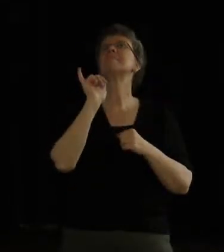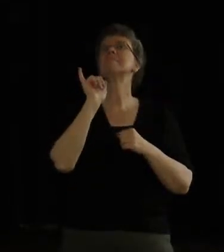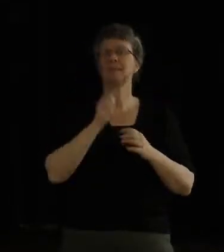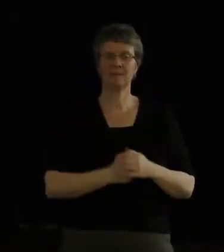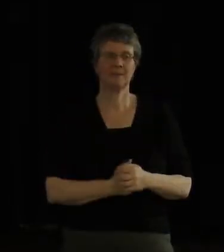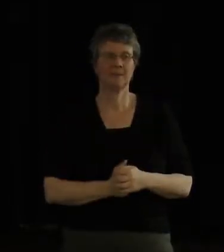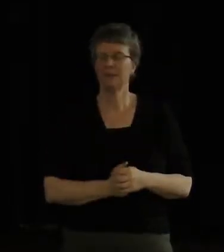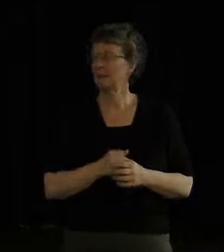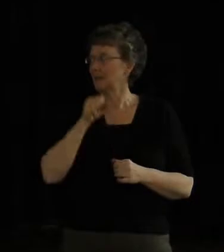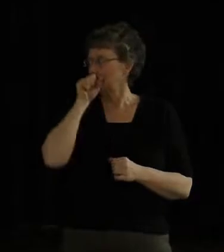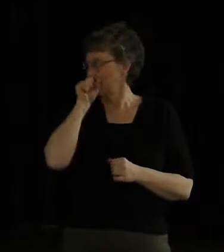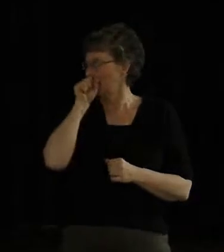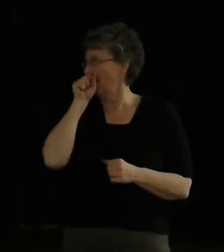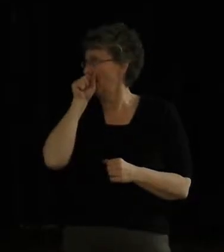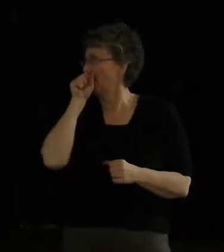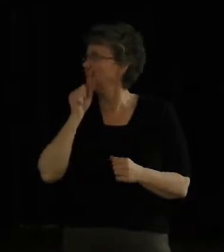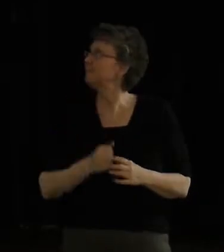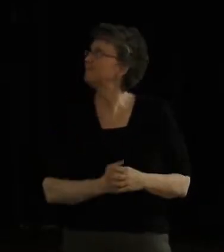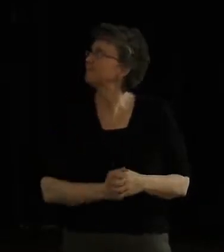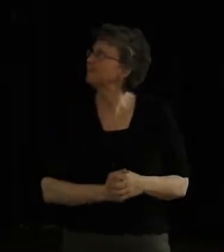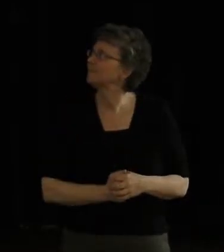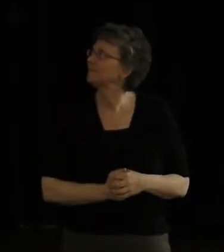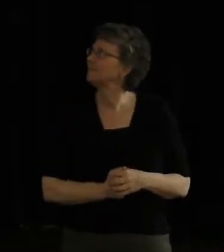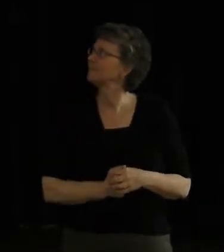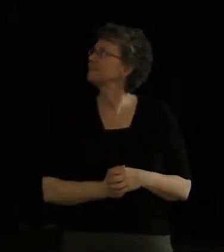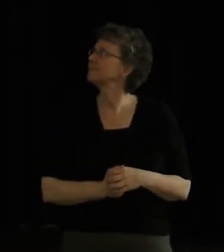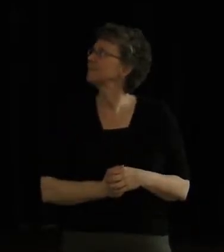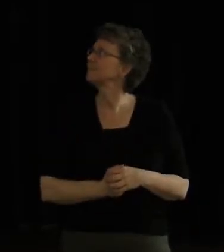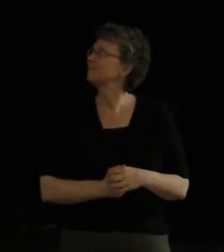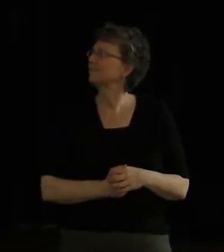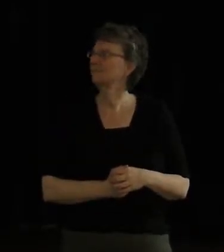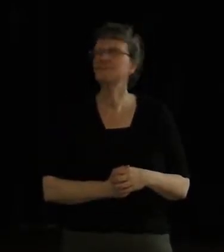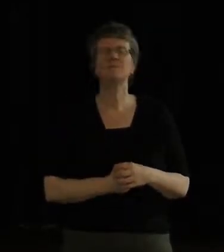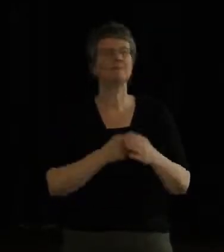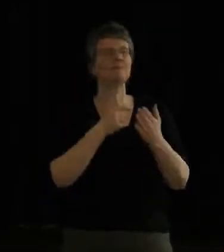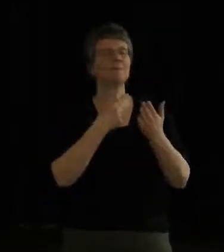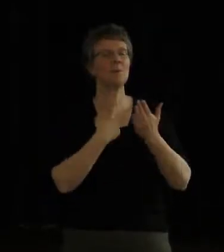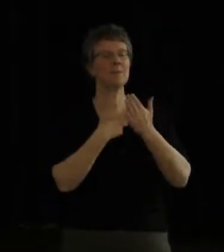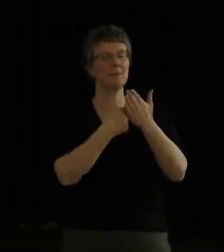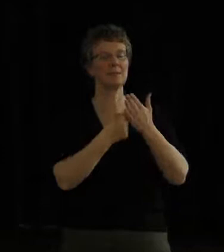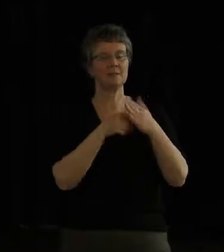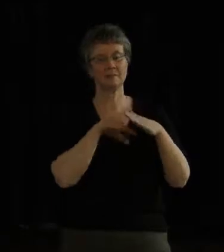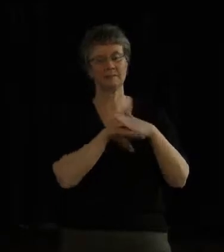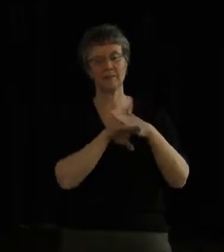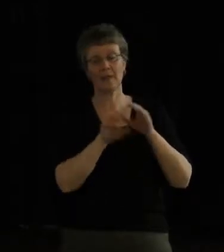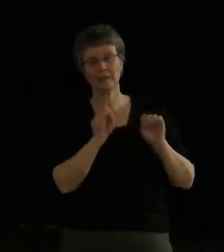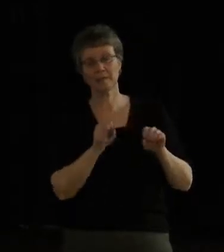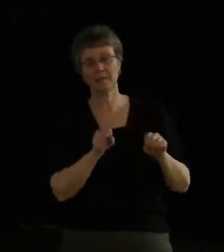One of the things I want to make sure people are clear on is that when we talk about accessibility or universal design, we're talking about as